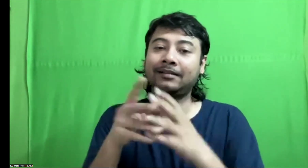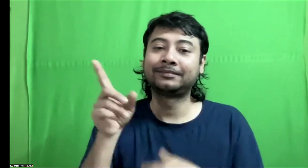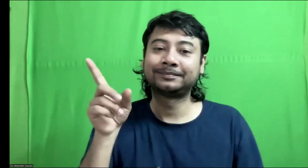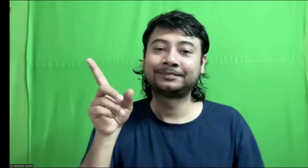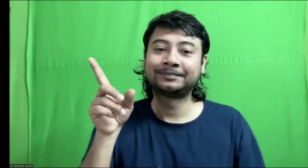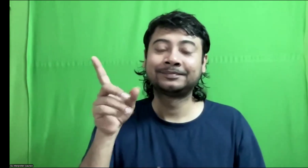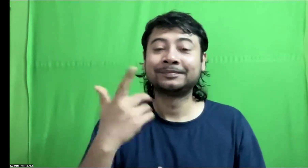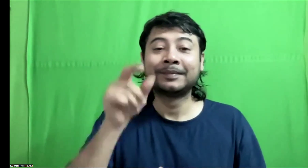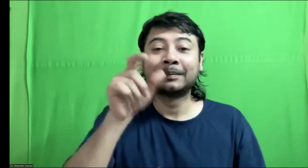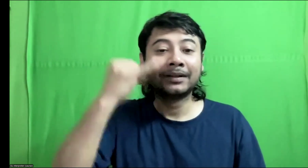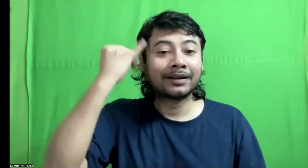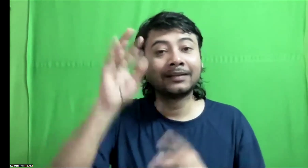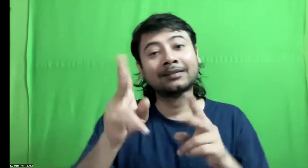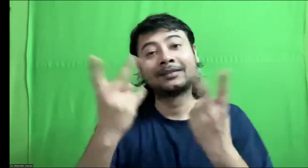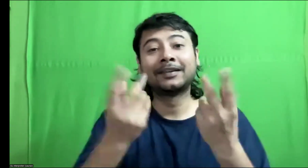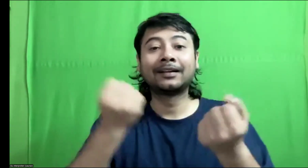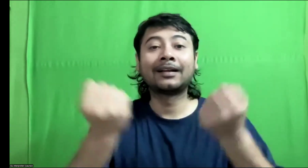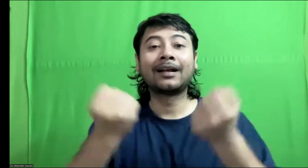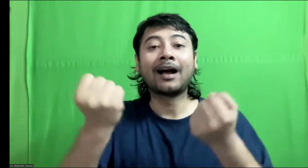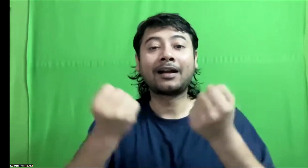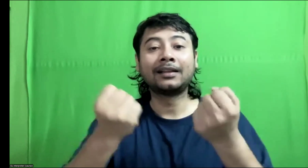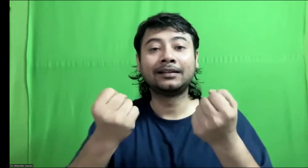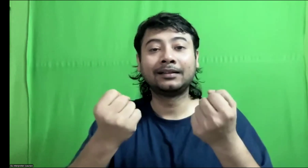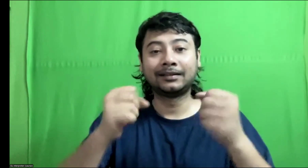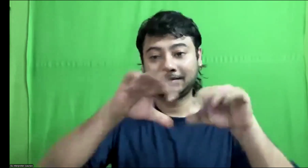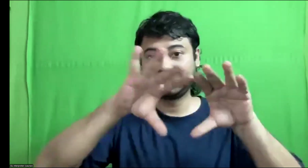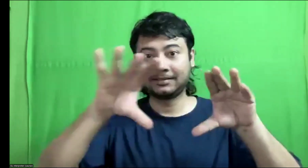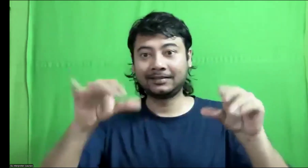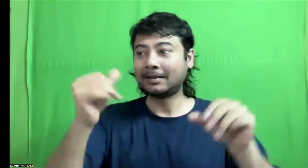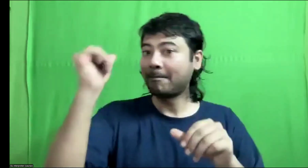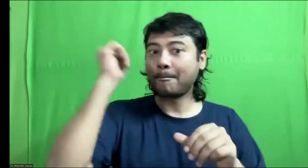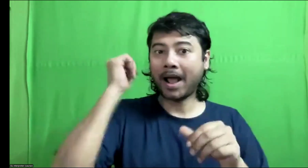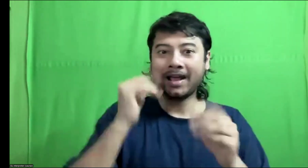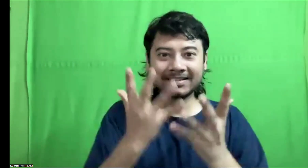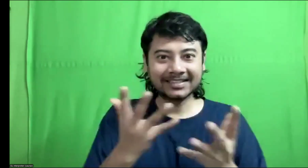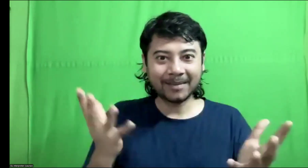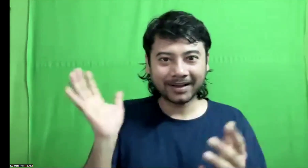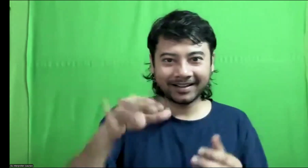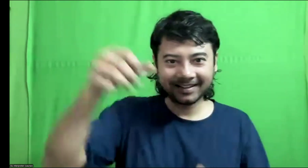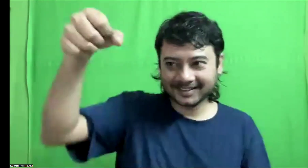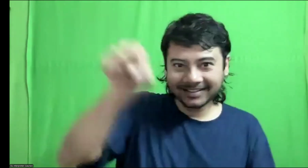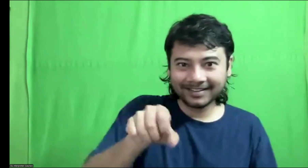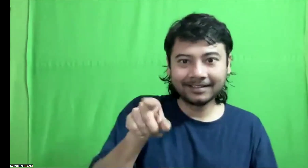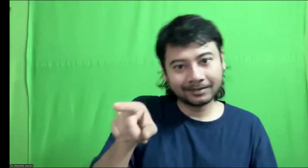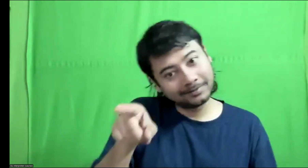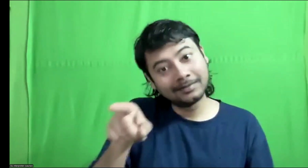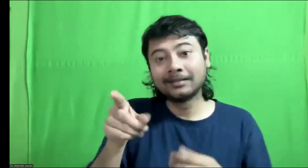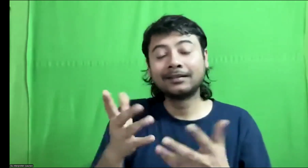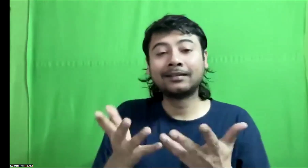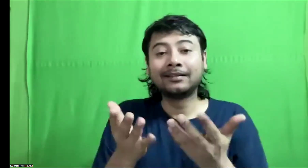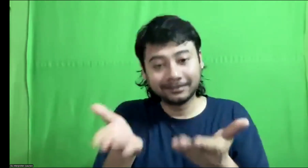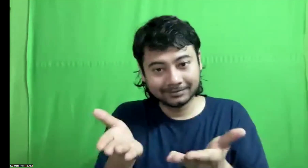car. It looks so beautiful. And somebody's done it in market. People are doing going door to door and doing